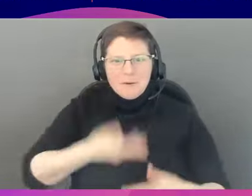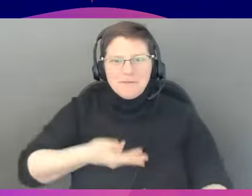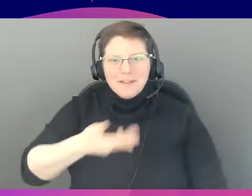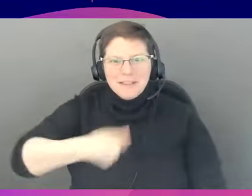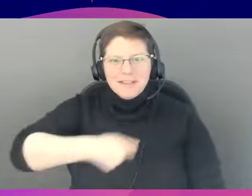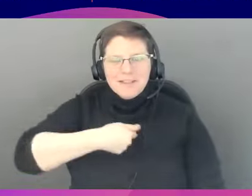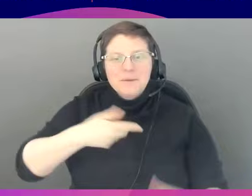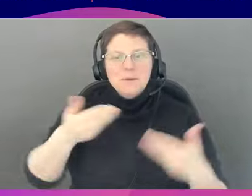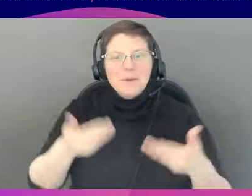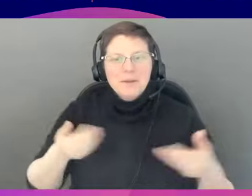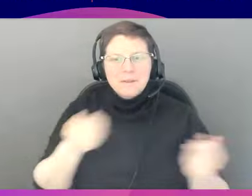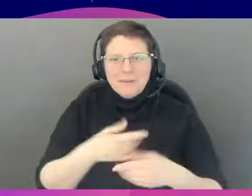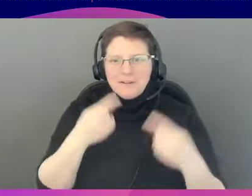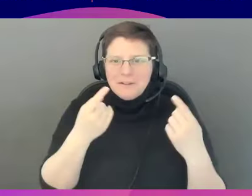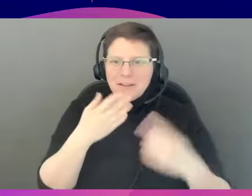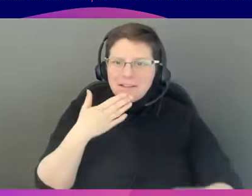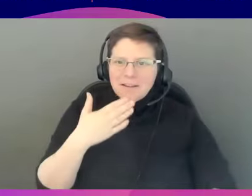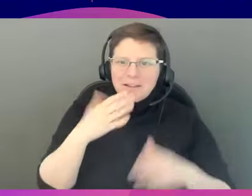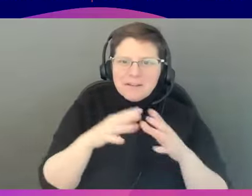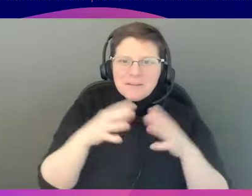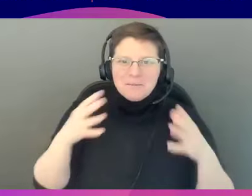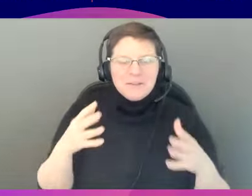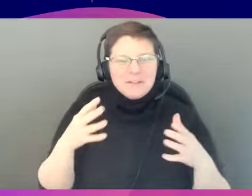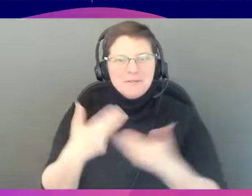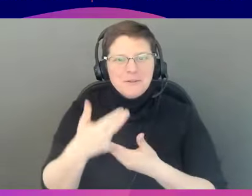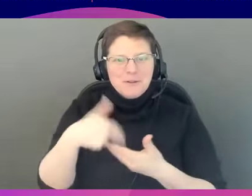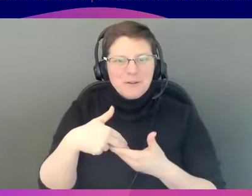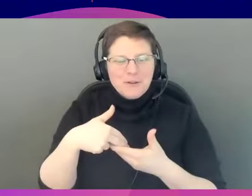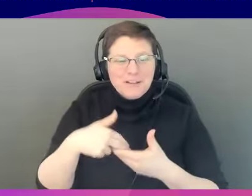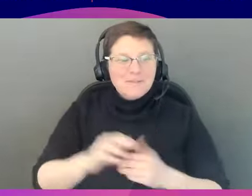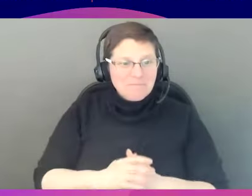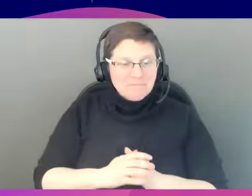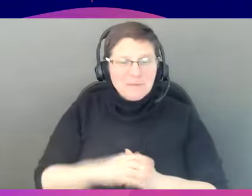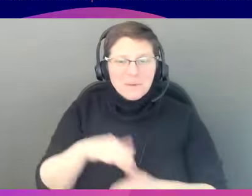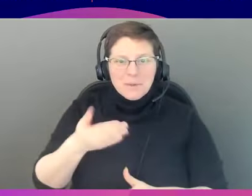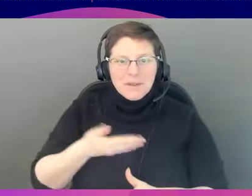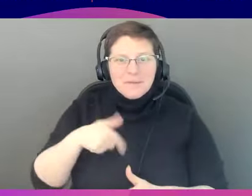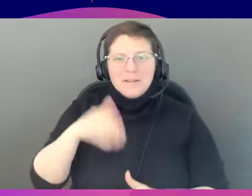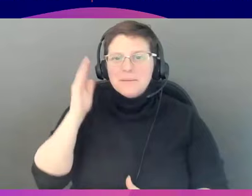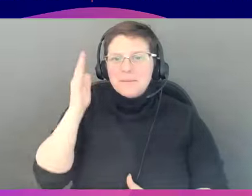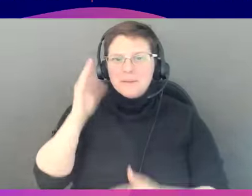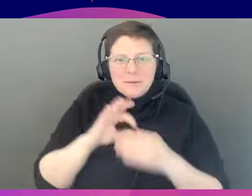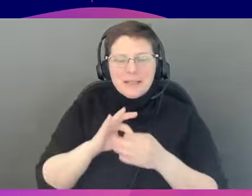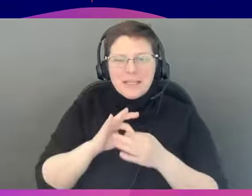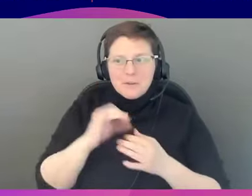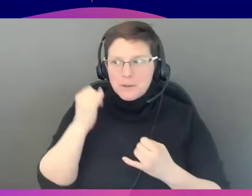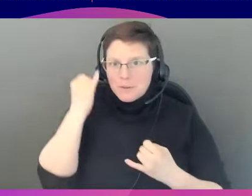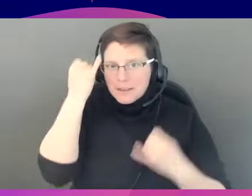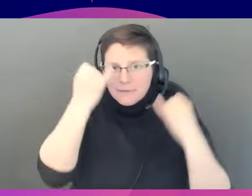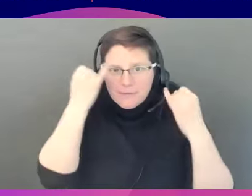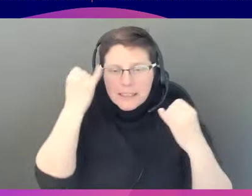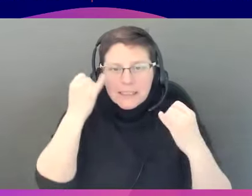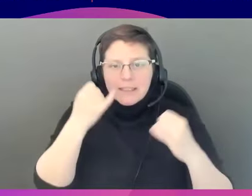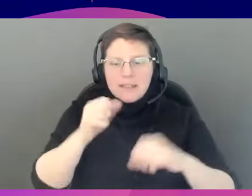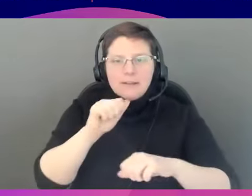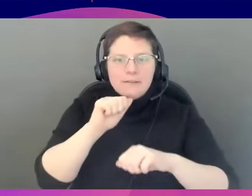Welcome, everyone. Thanks for joining. Welcome to our presentation on innovative and collaborative